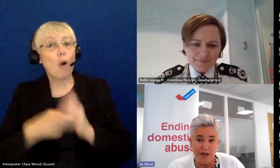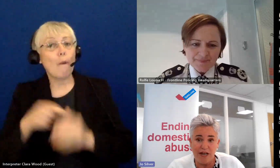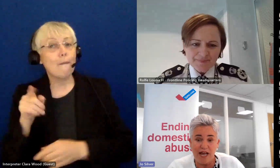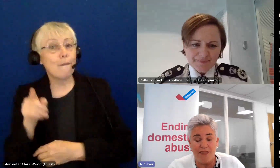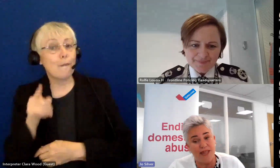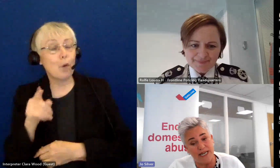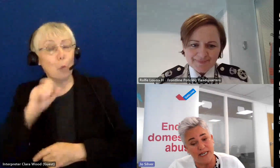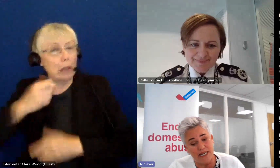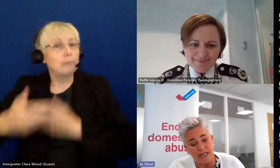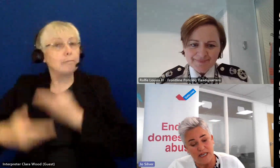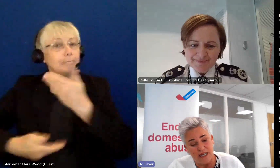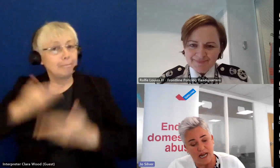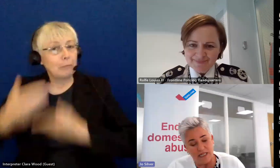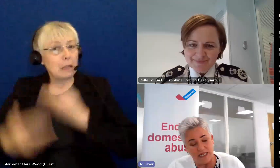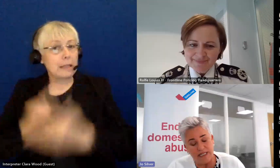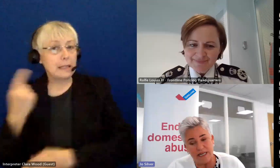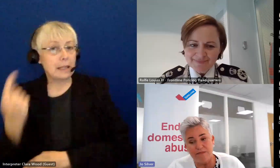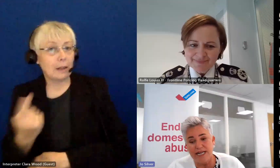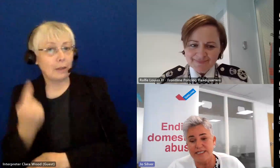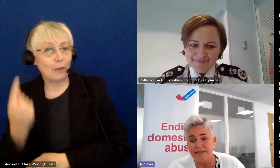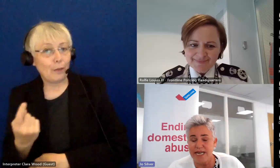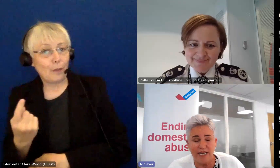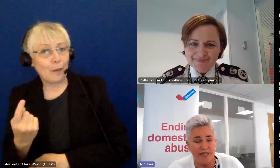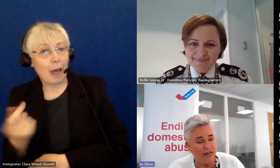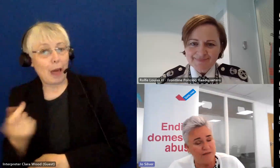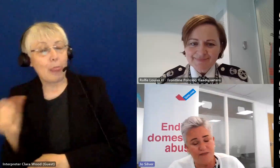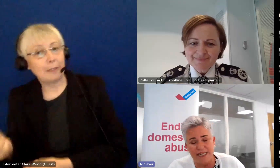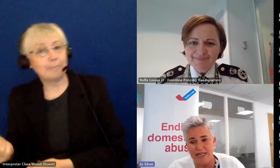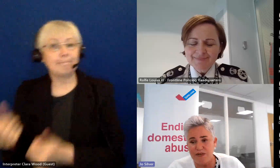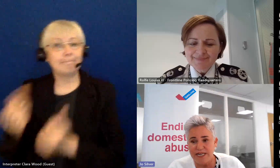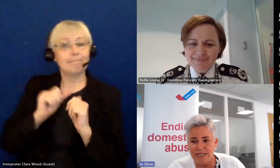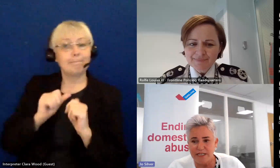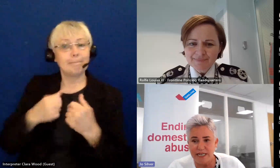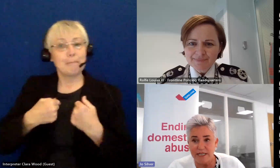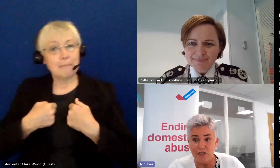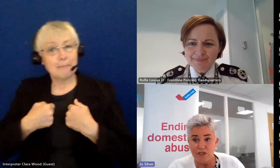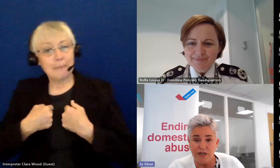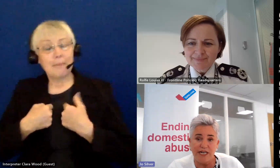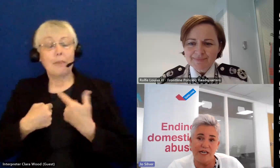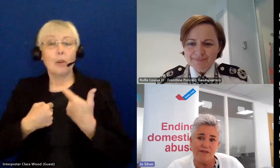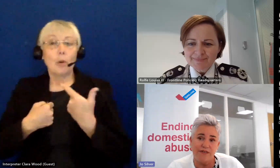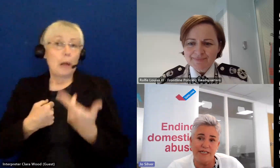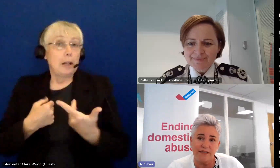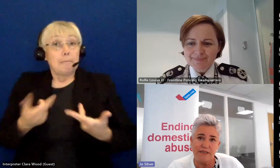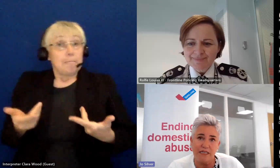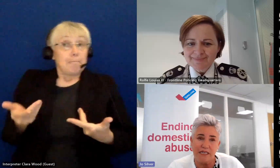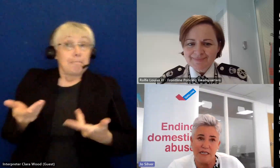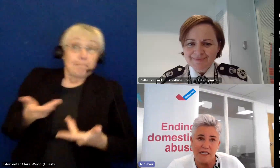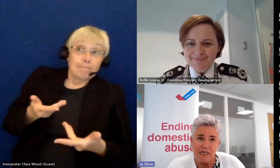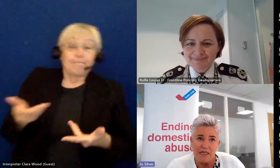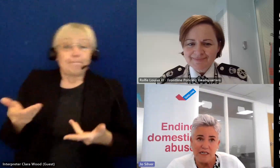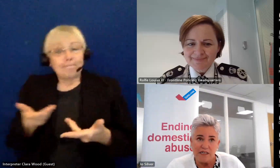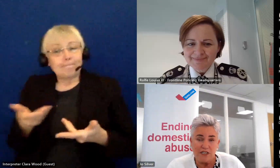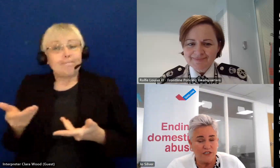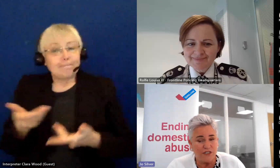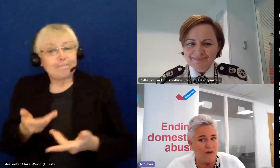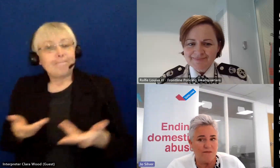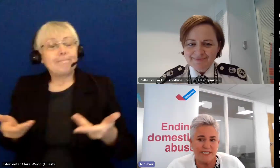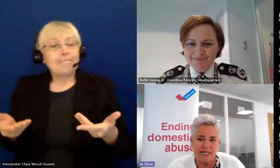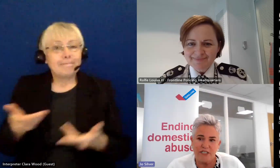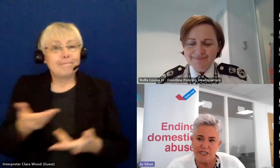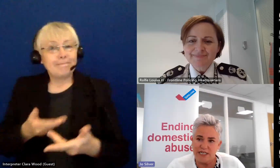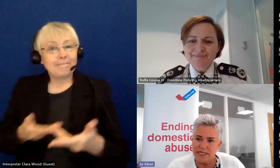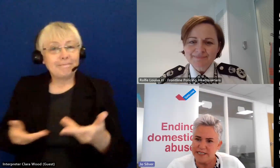about her, and then it'll come back to me, and hopefully we can enjoy a real